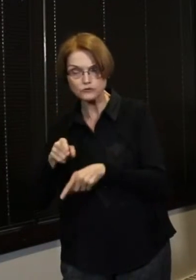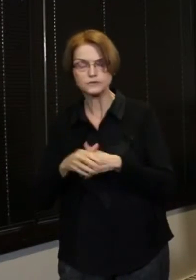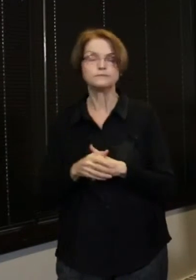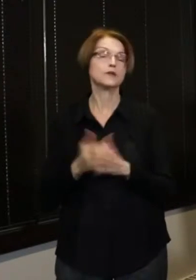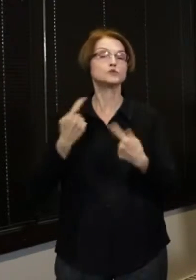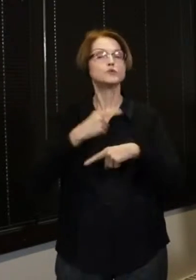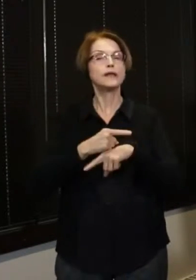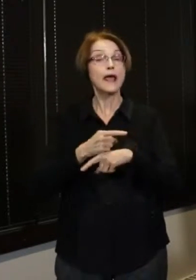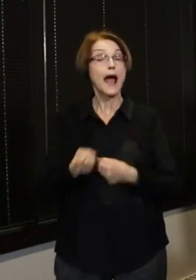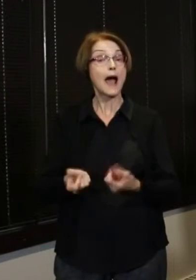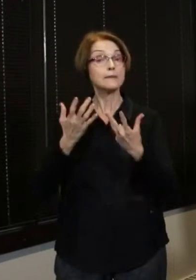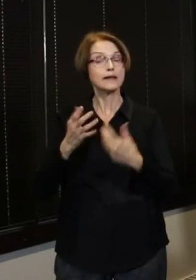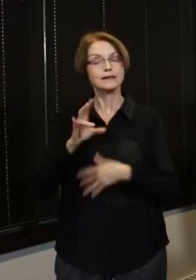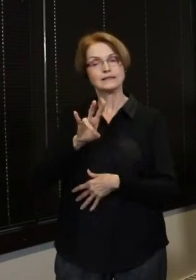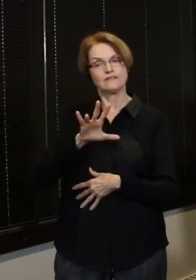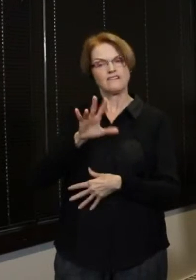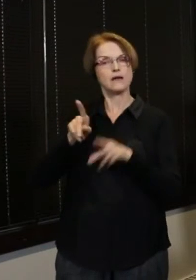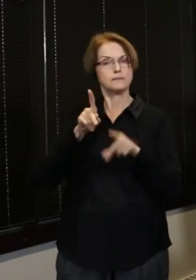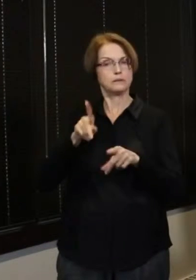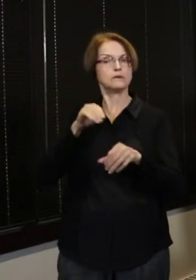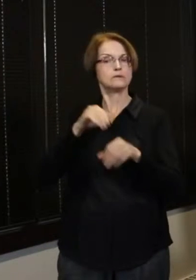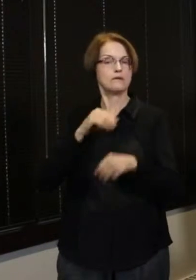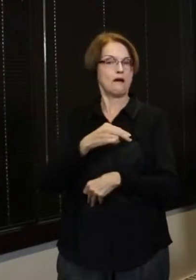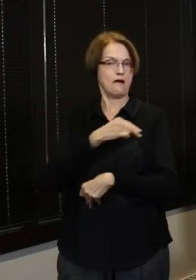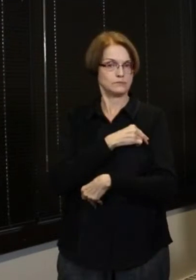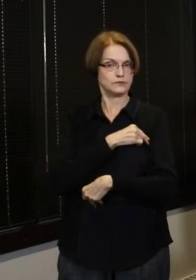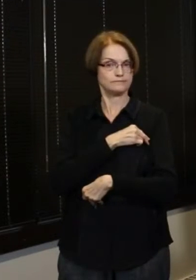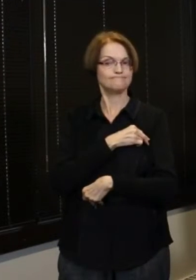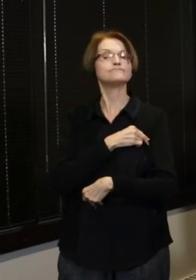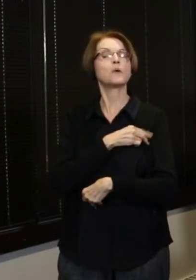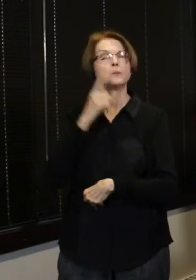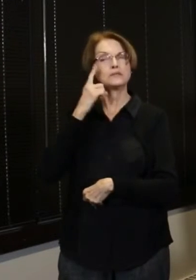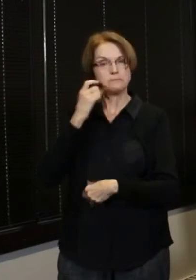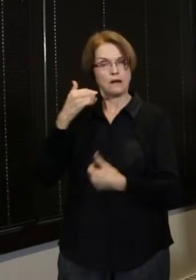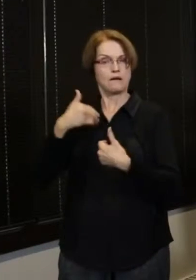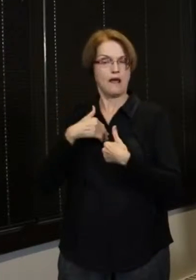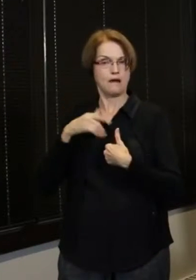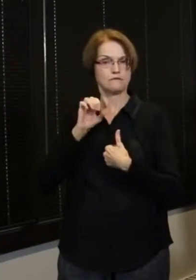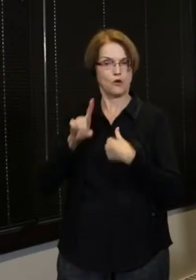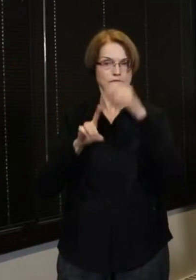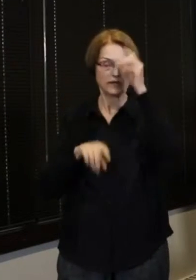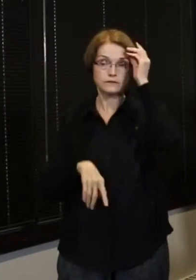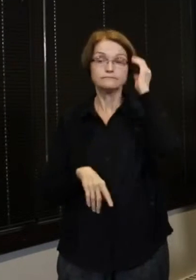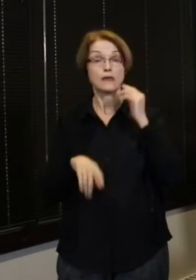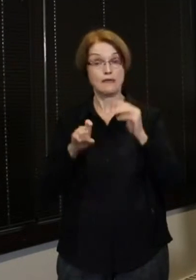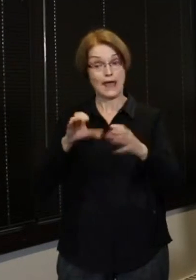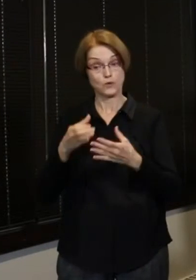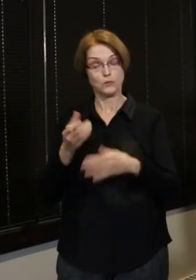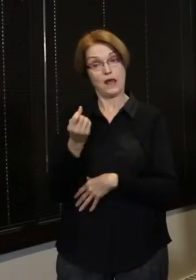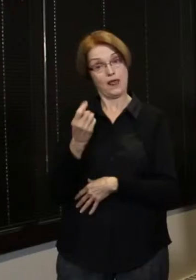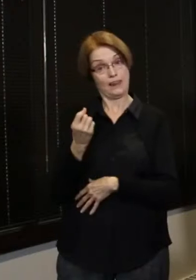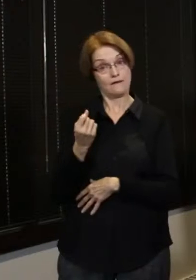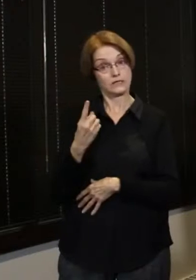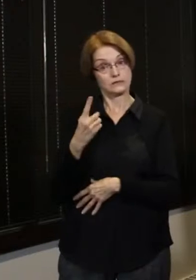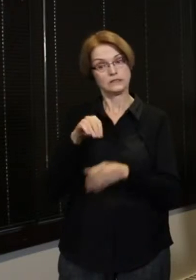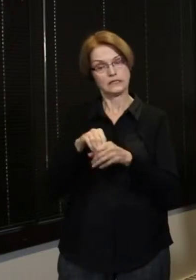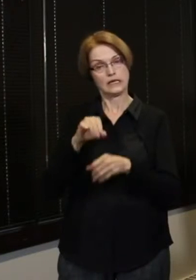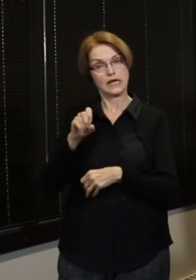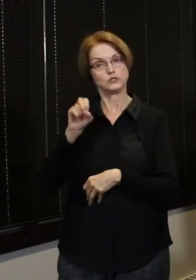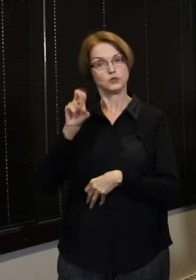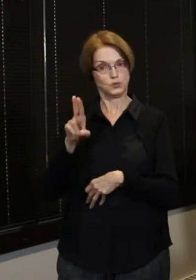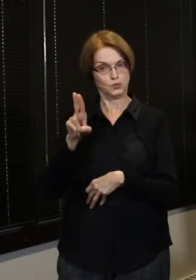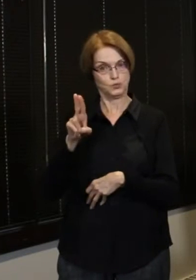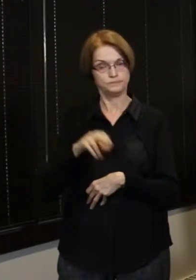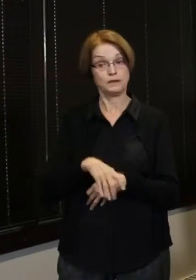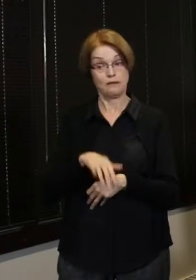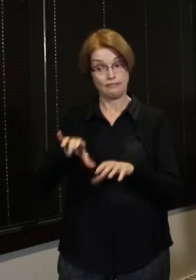we're reporting 75 people hospitalized with suspected COVID. We have 11 suspected COVID patients in our intensive